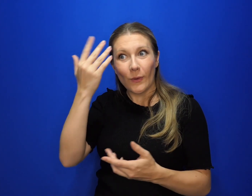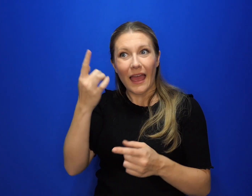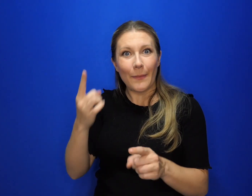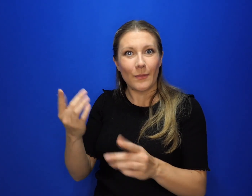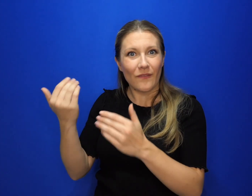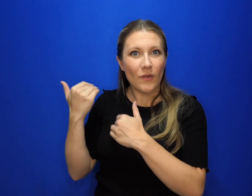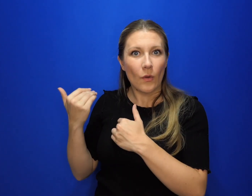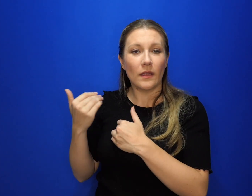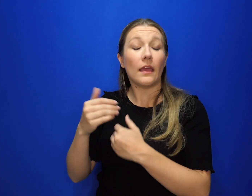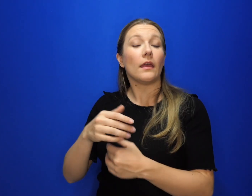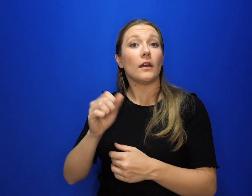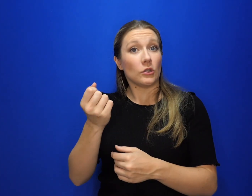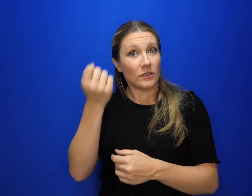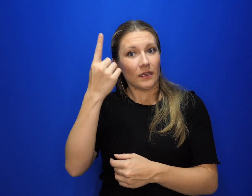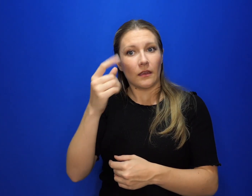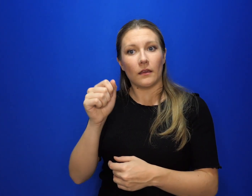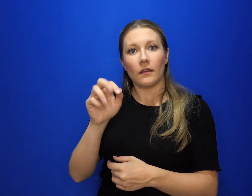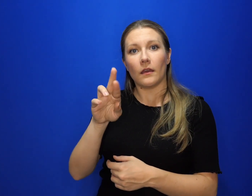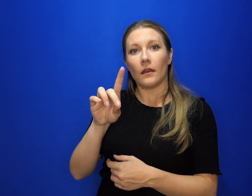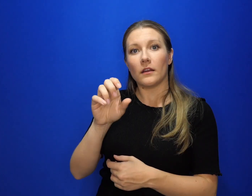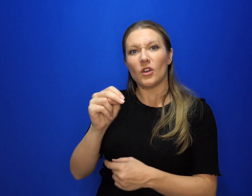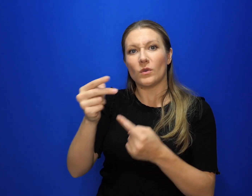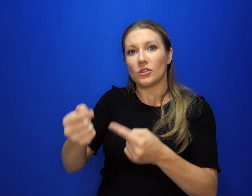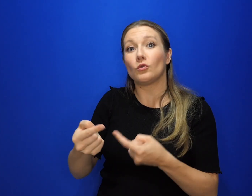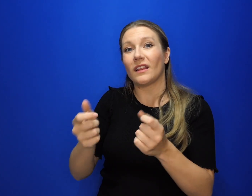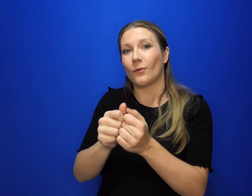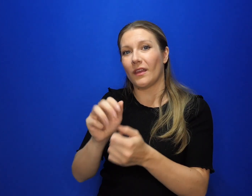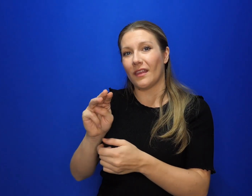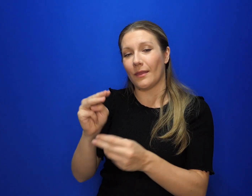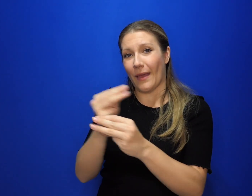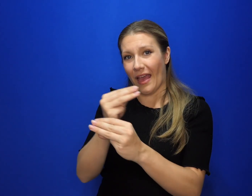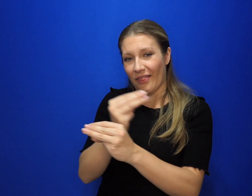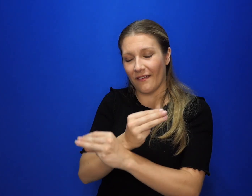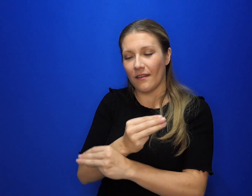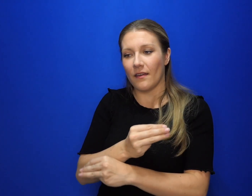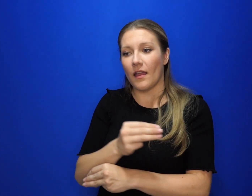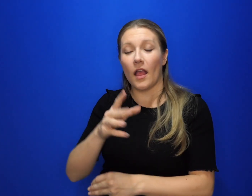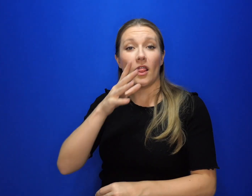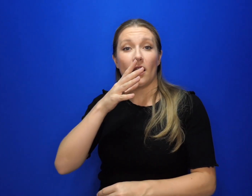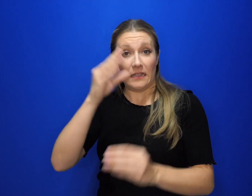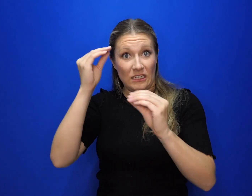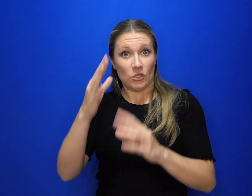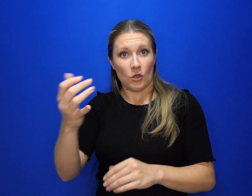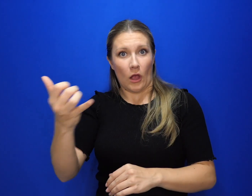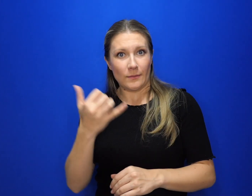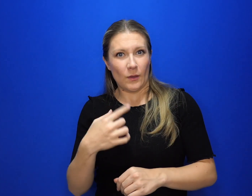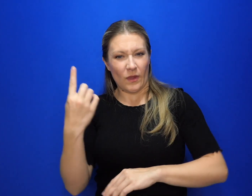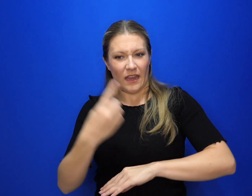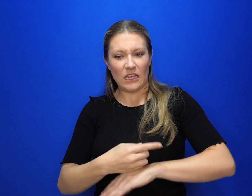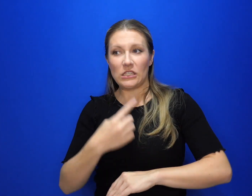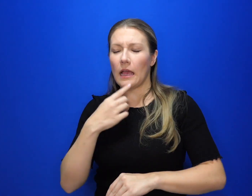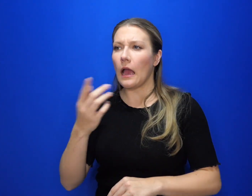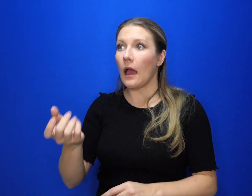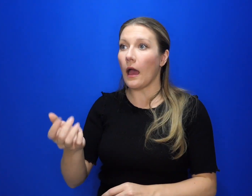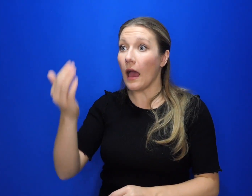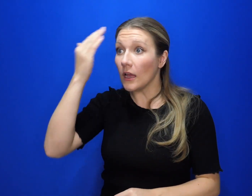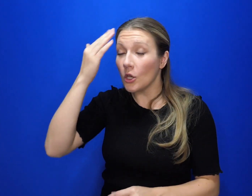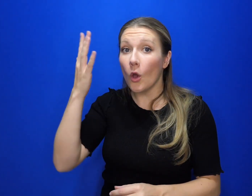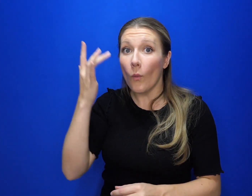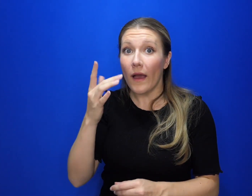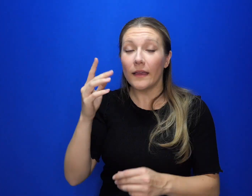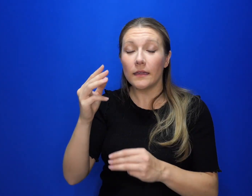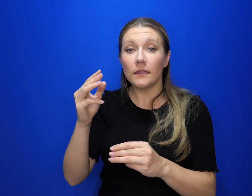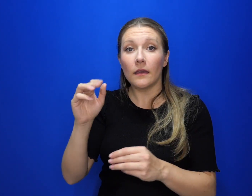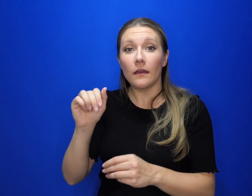math. Mm-hmm. So the woman calls me one day and she says, I know why Arden is struggling with